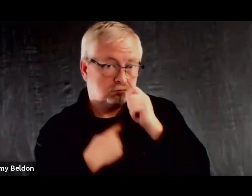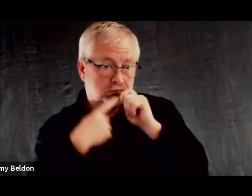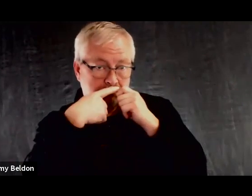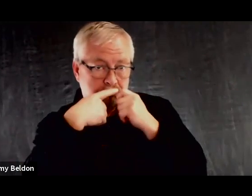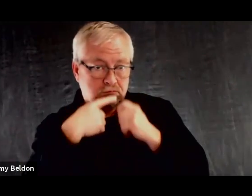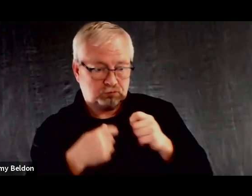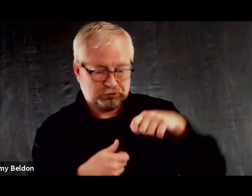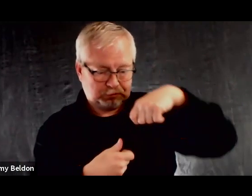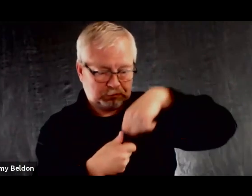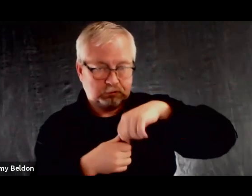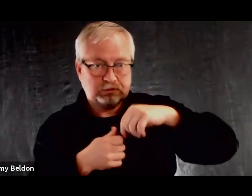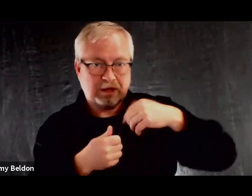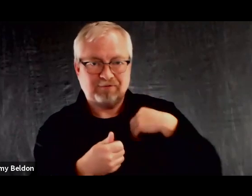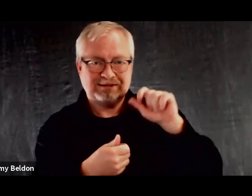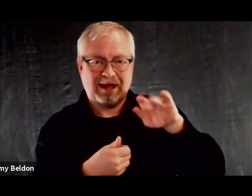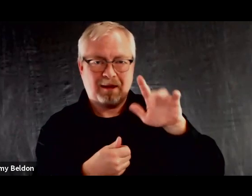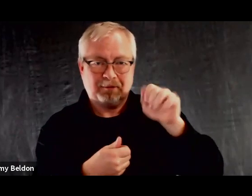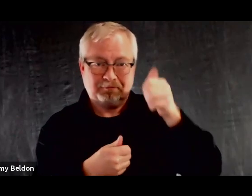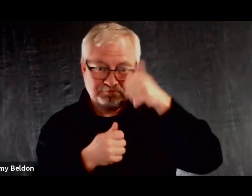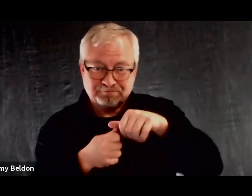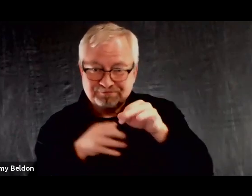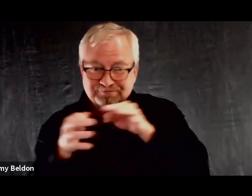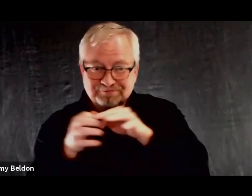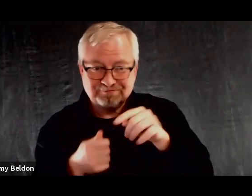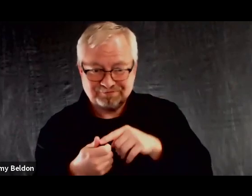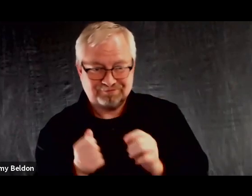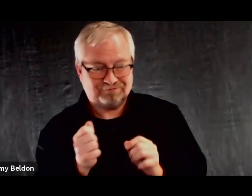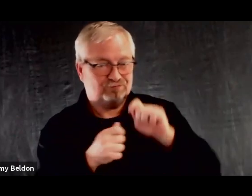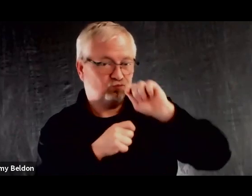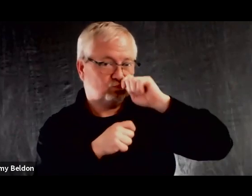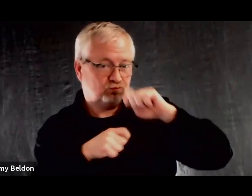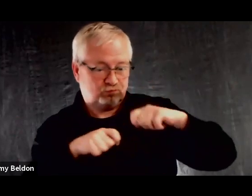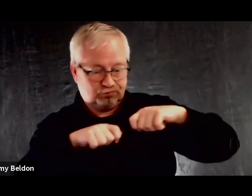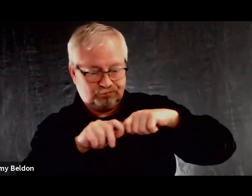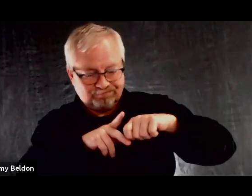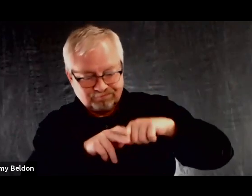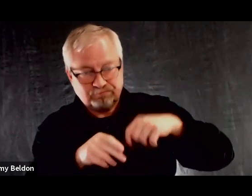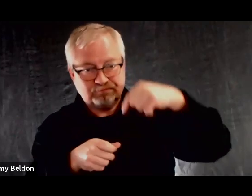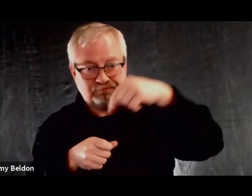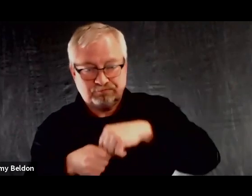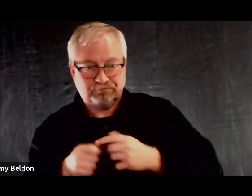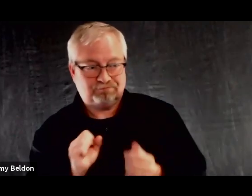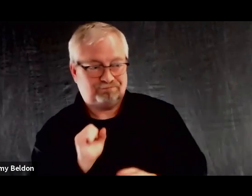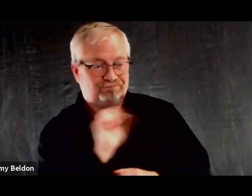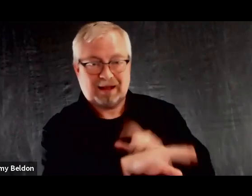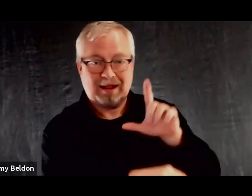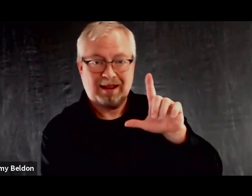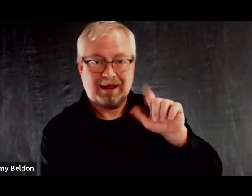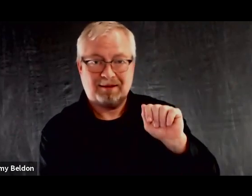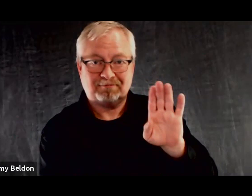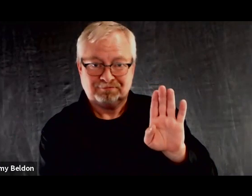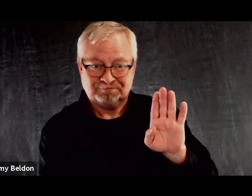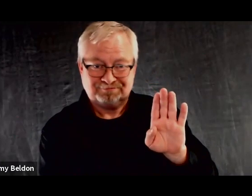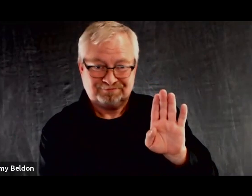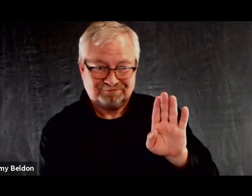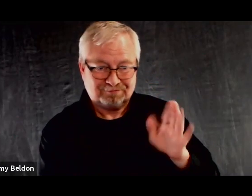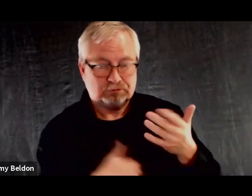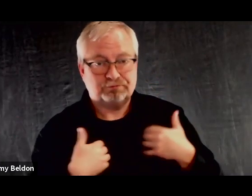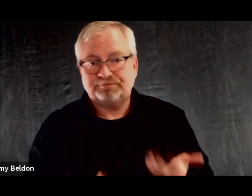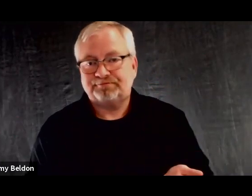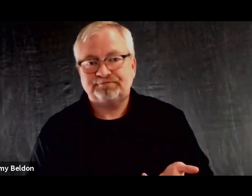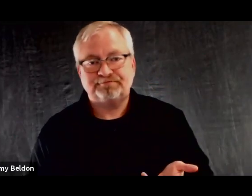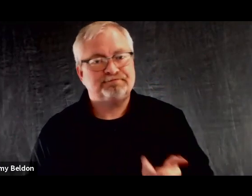swabs that we've been talking about and the transport medium that it takes to get the samples to the lab. So again, I apologize. I don't know if what the